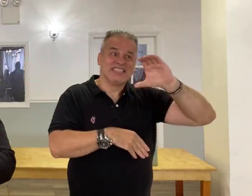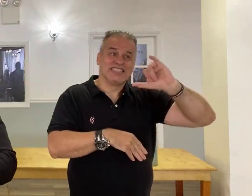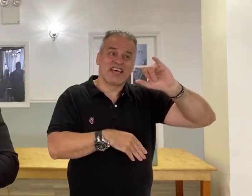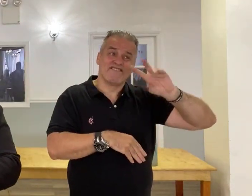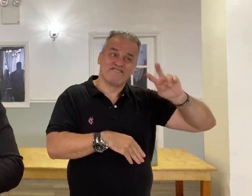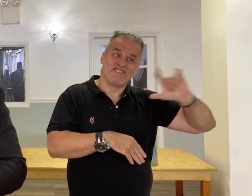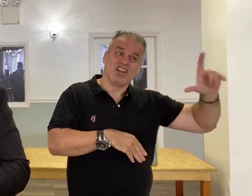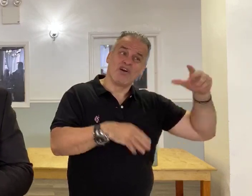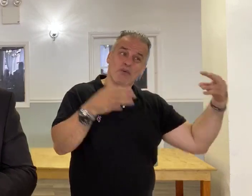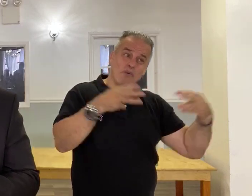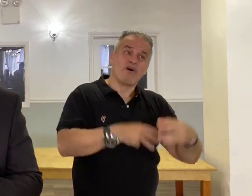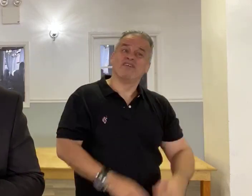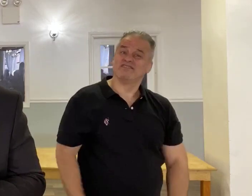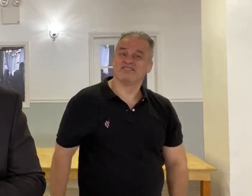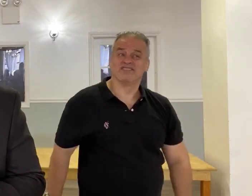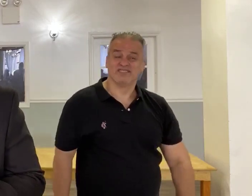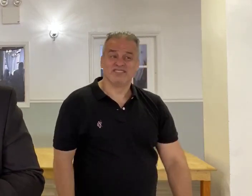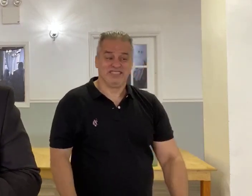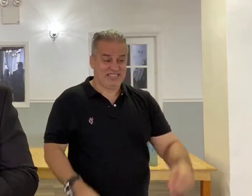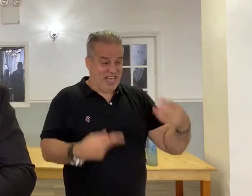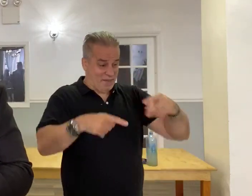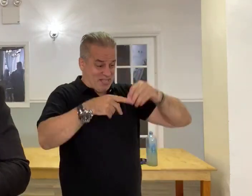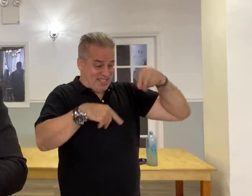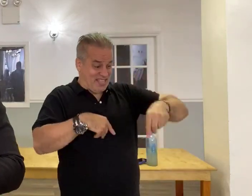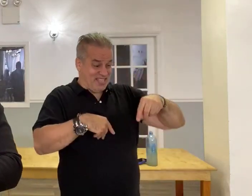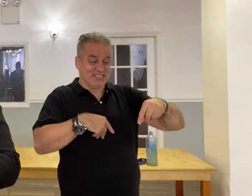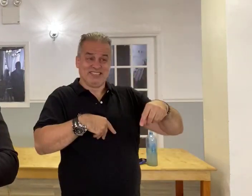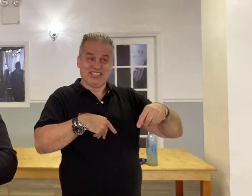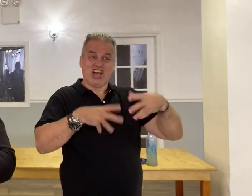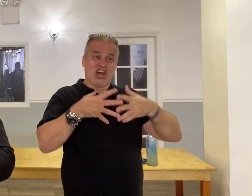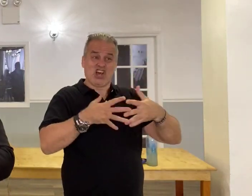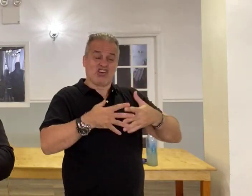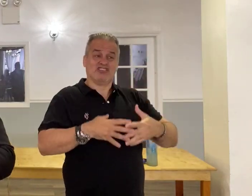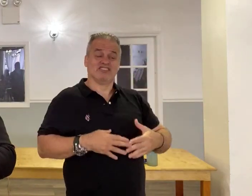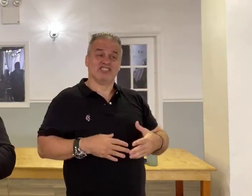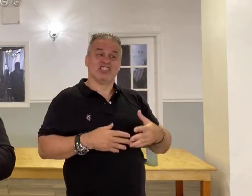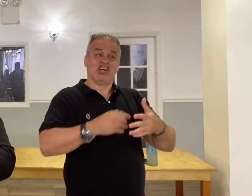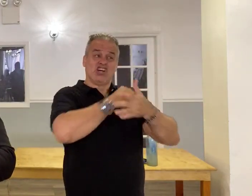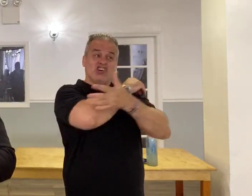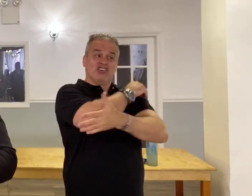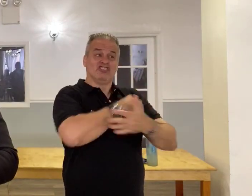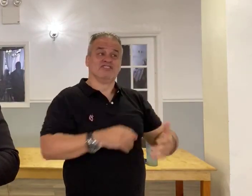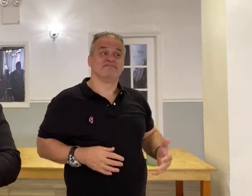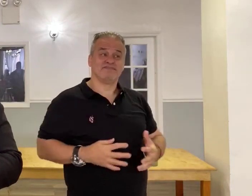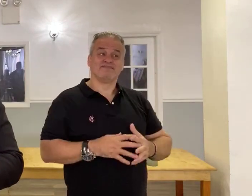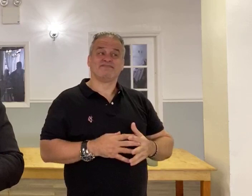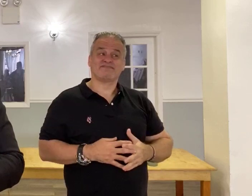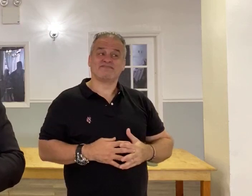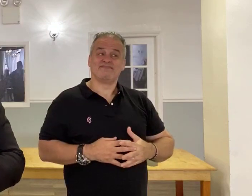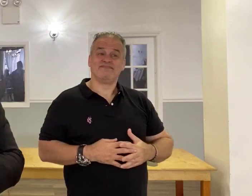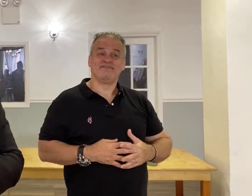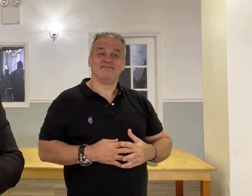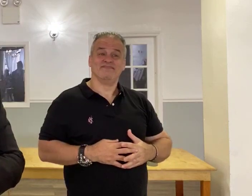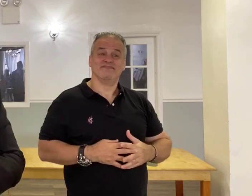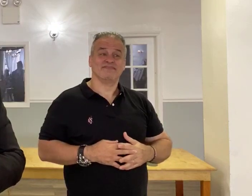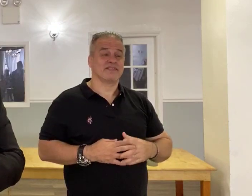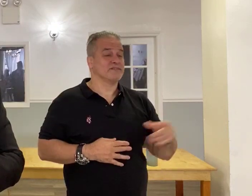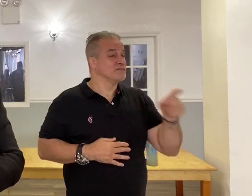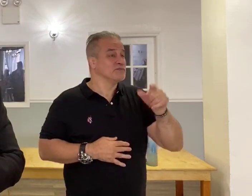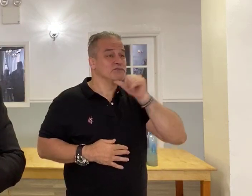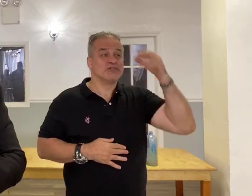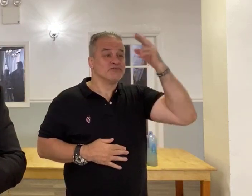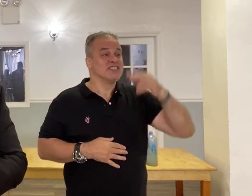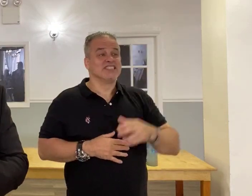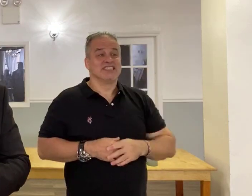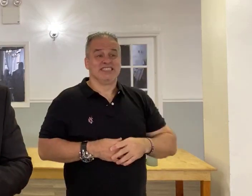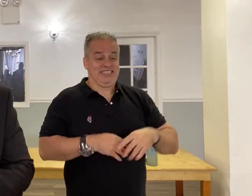place during the Civil War in this nation, you would come to the conclusion that it was this war